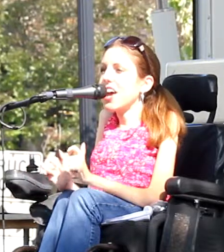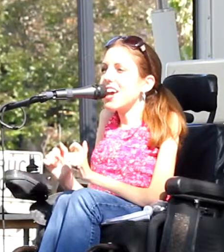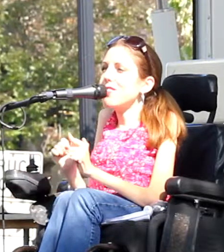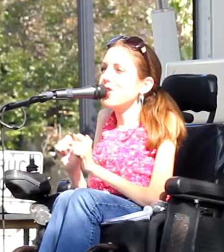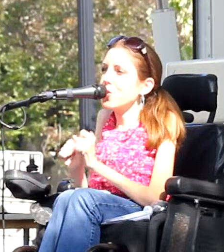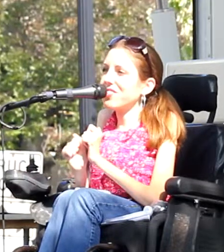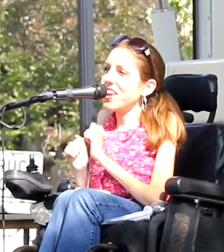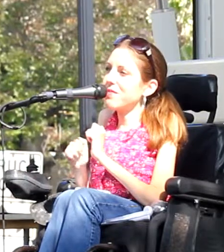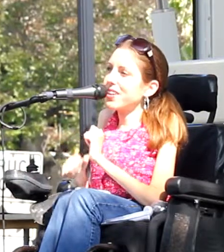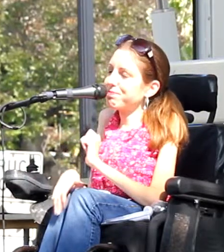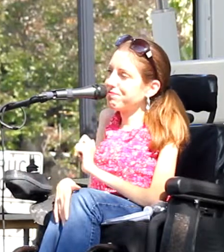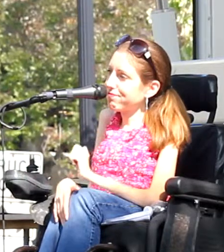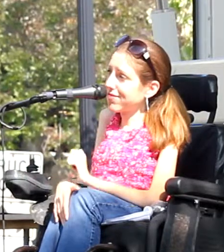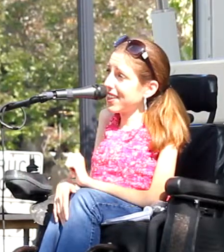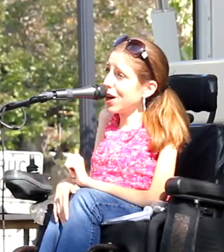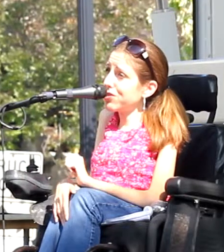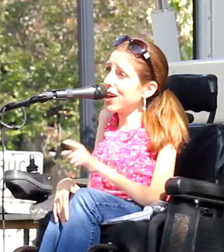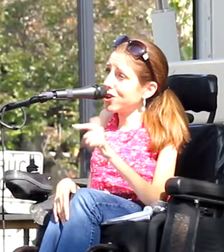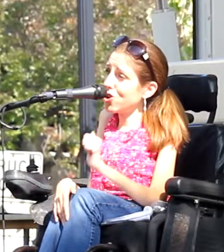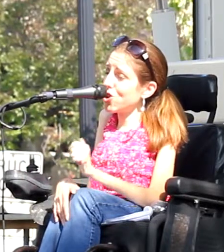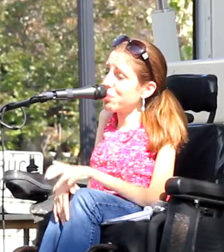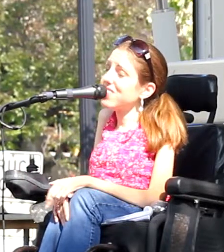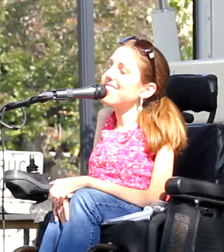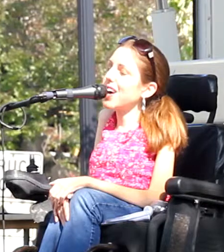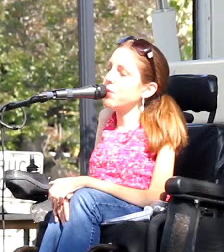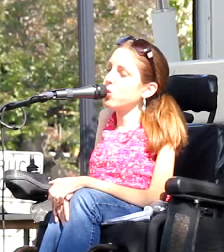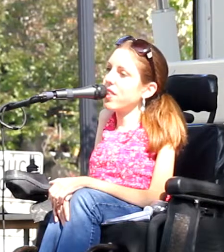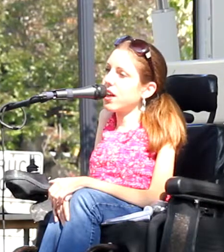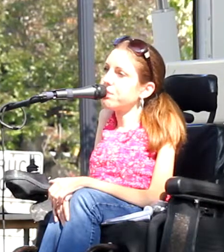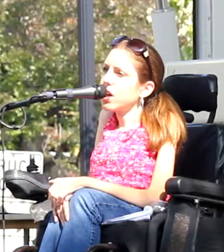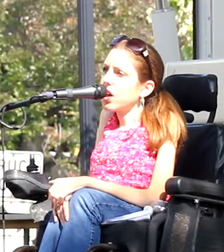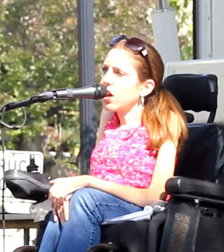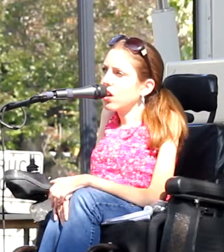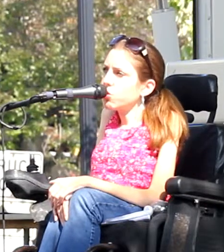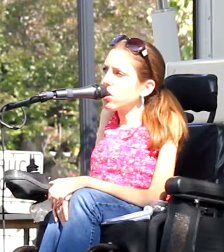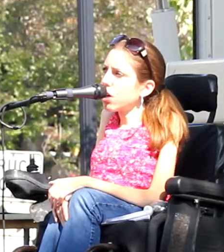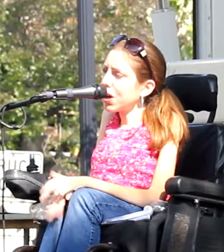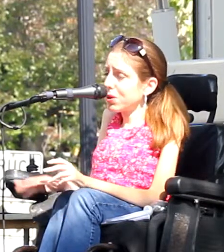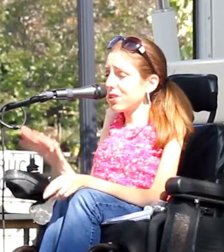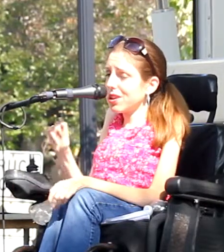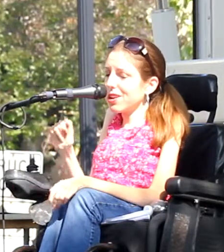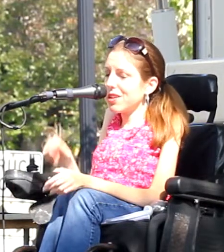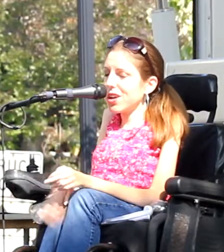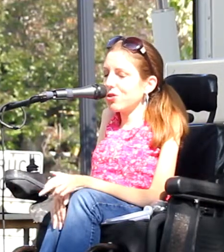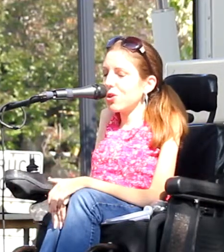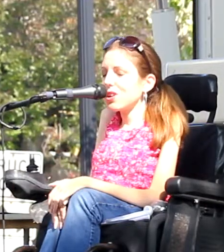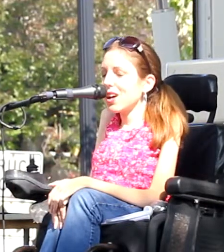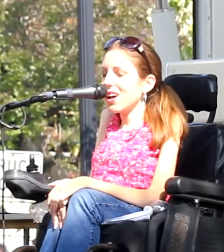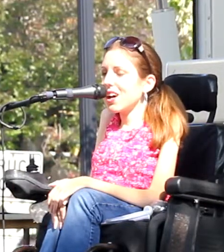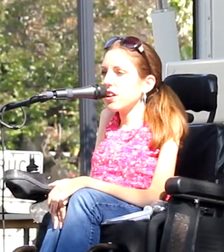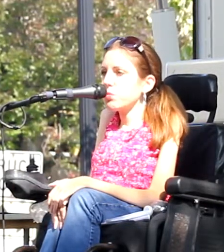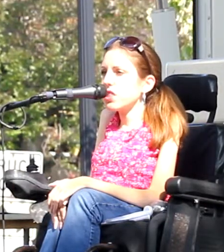singer in the U.S. Navy. And I was like, yup, I'm doing that. So I called them up and I was like, hey, Navy, how's it